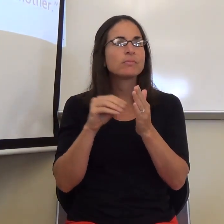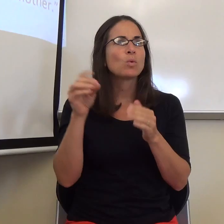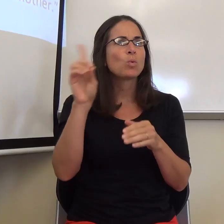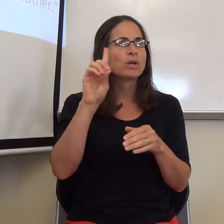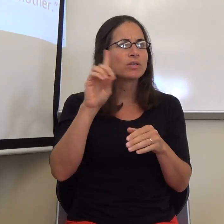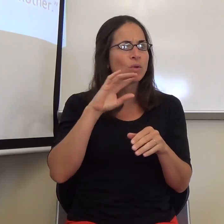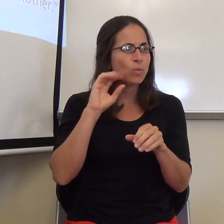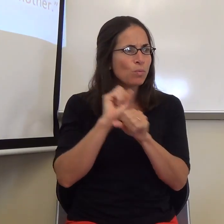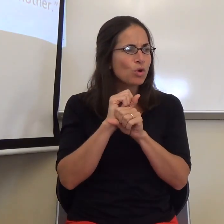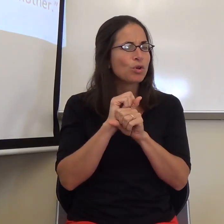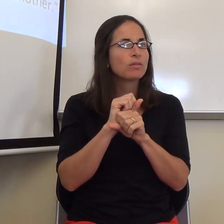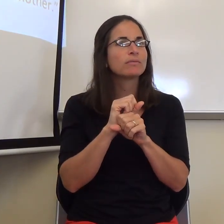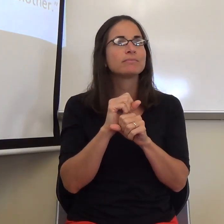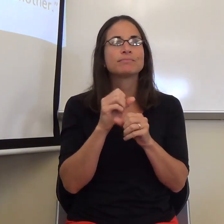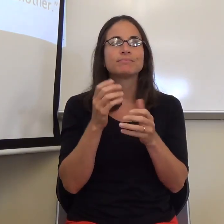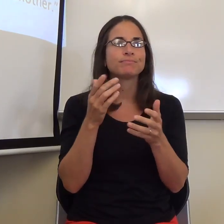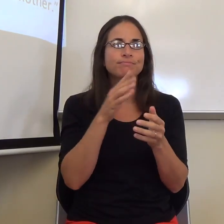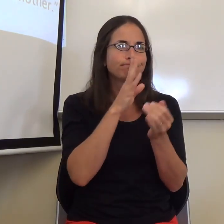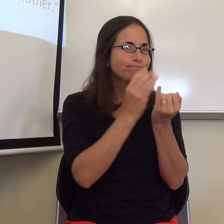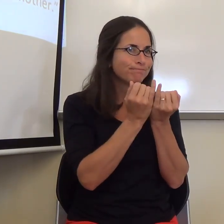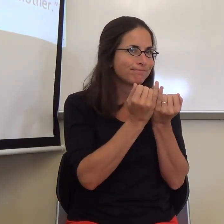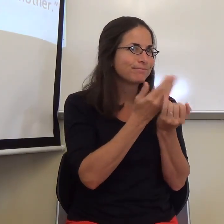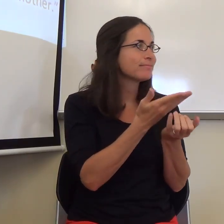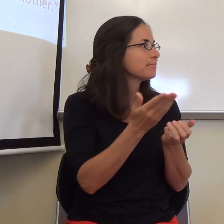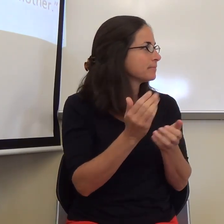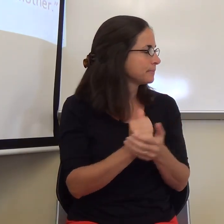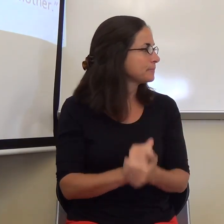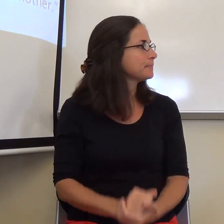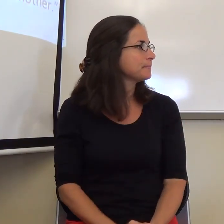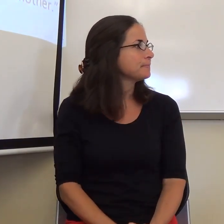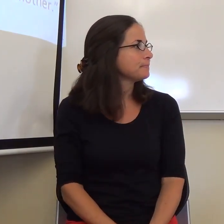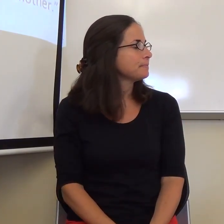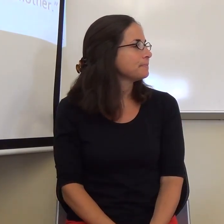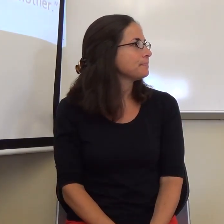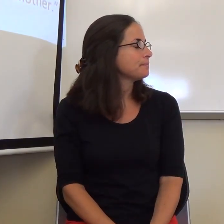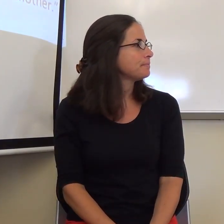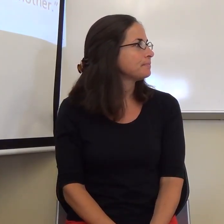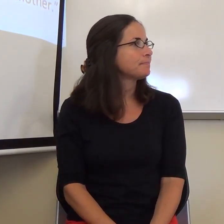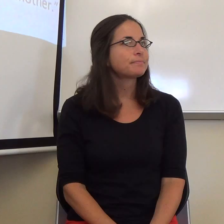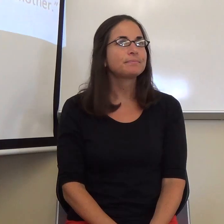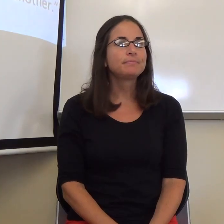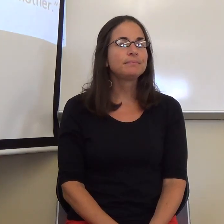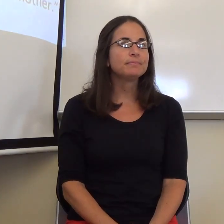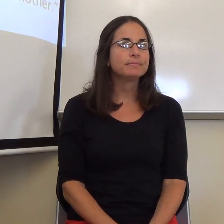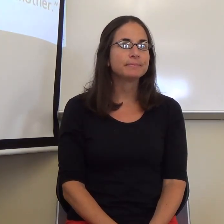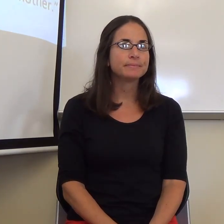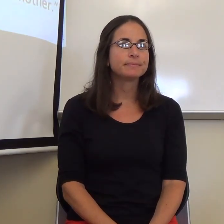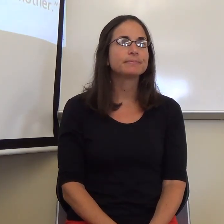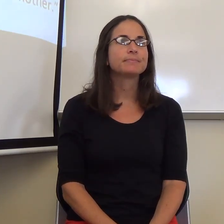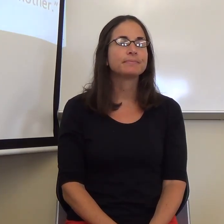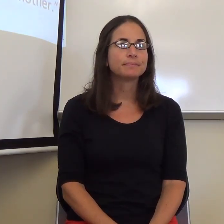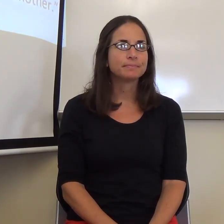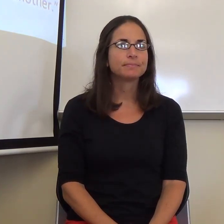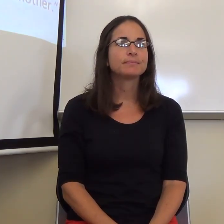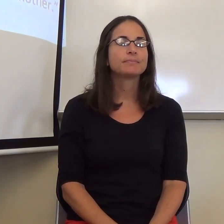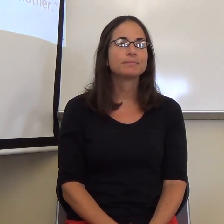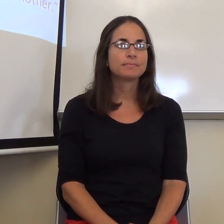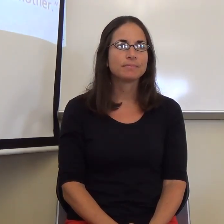to look at this as we looked at the homework. is to look for these things as